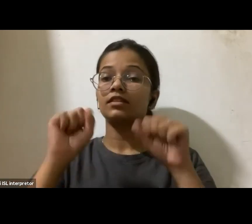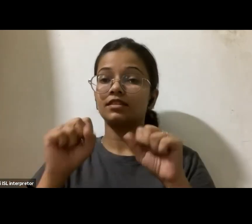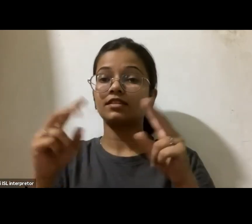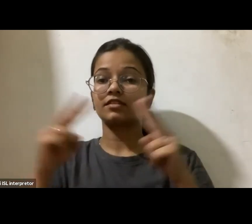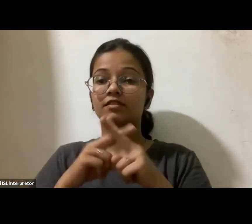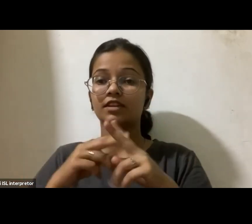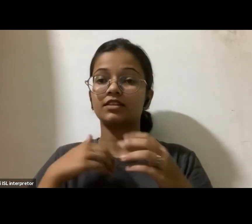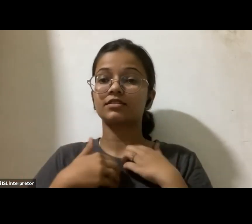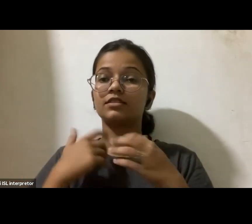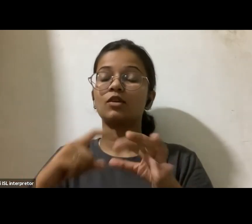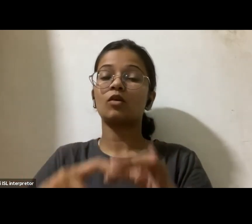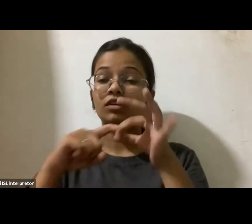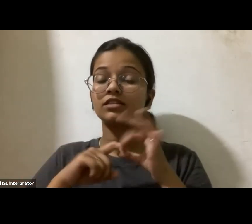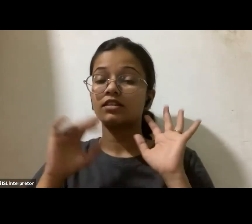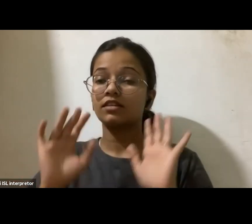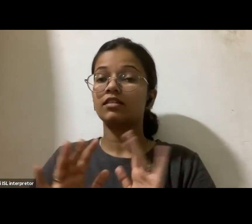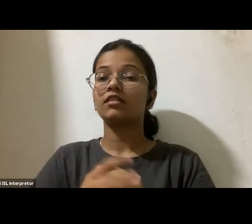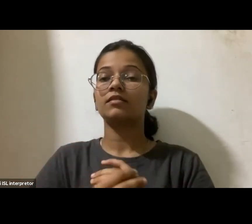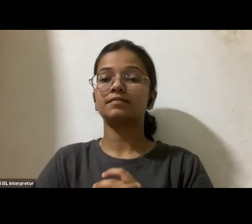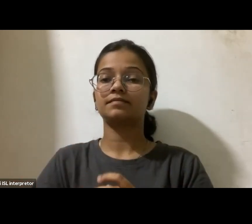interesting question.